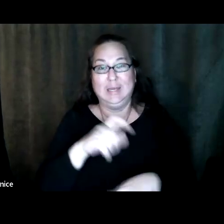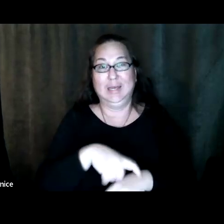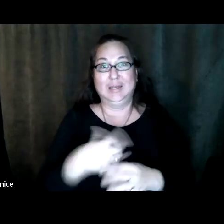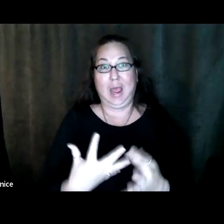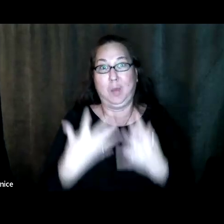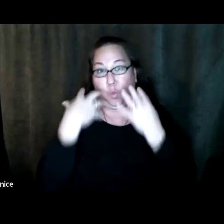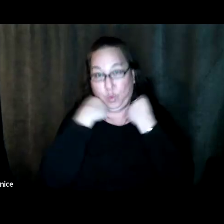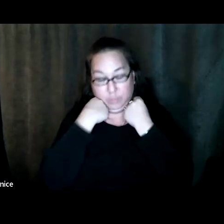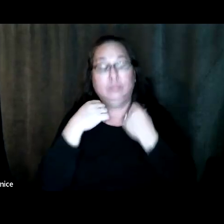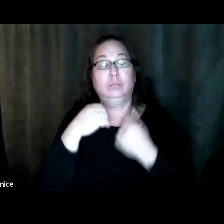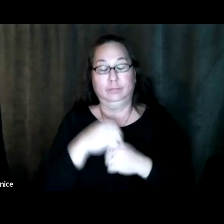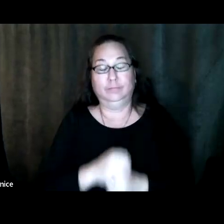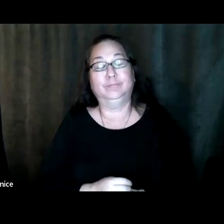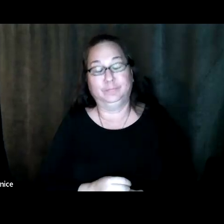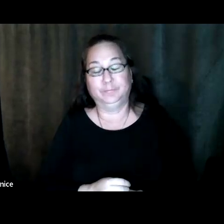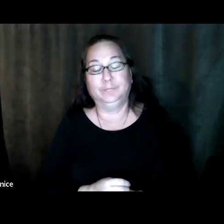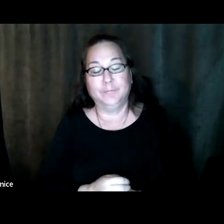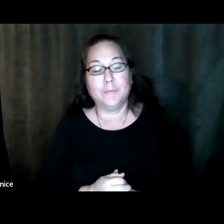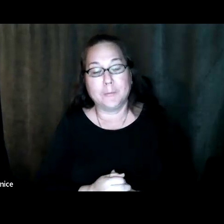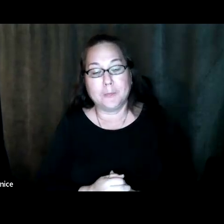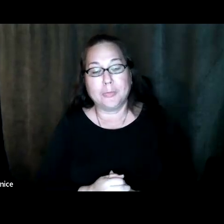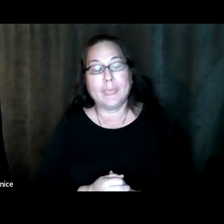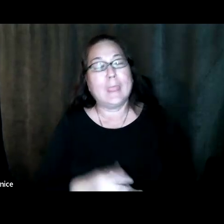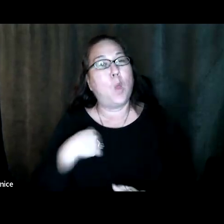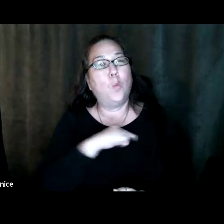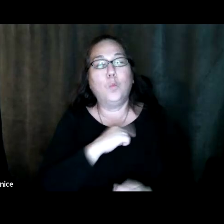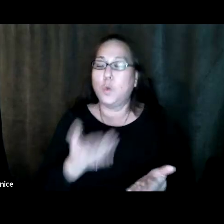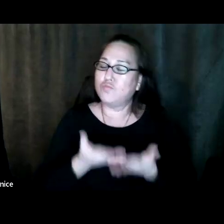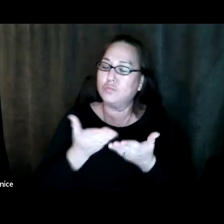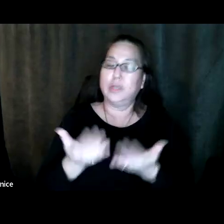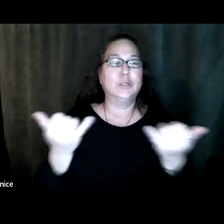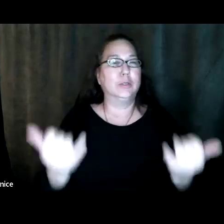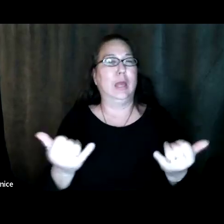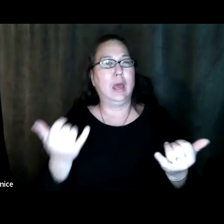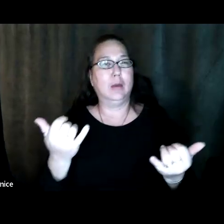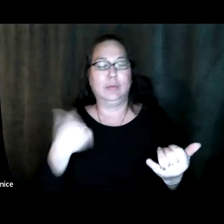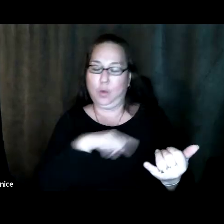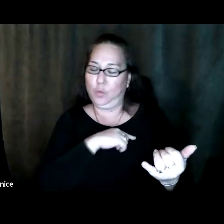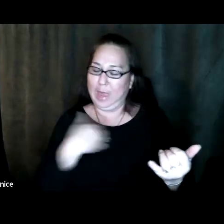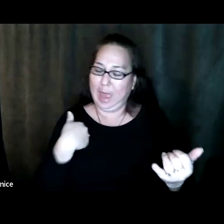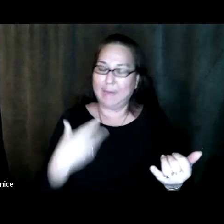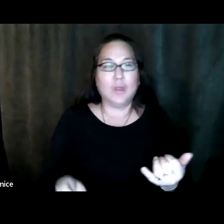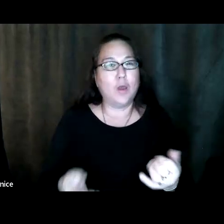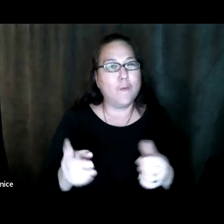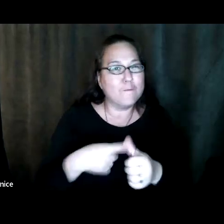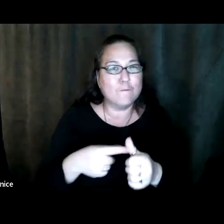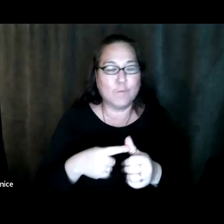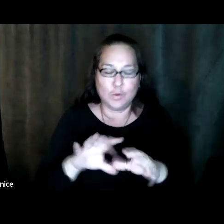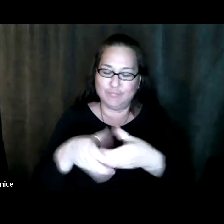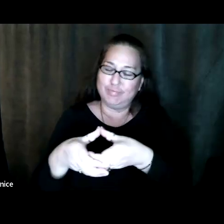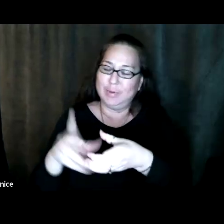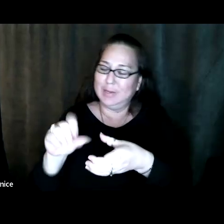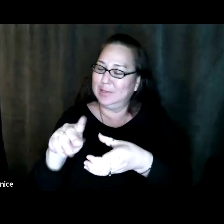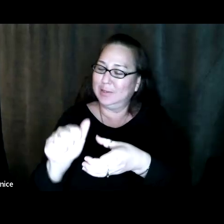So that's, why, we're bringing it to you now that we actually have the first real set of data to look at from